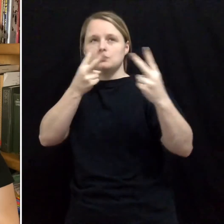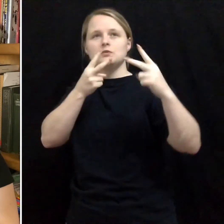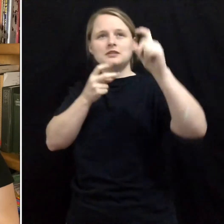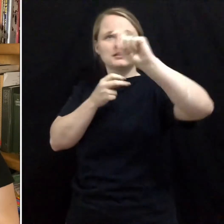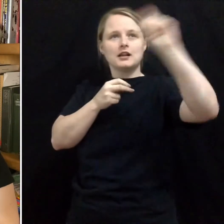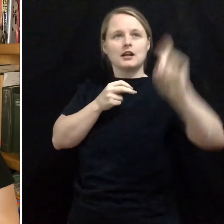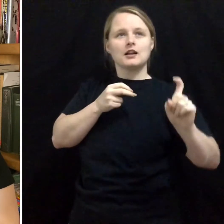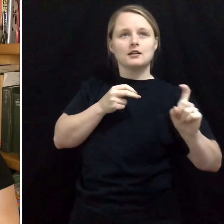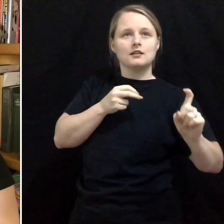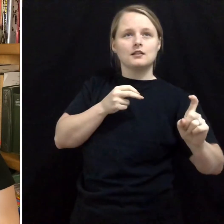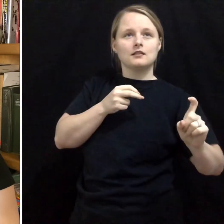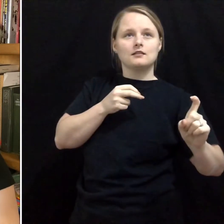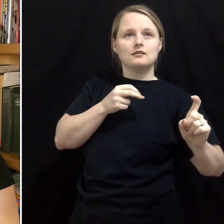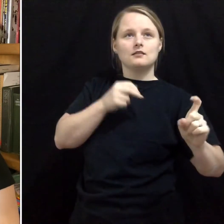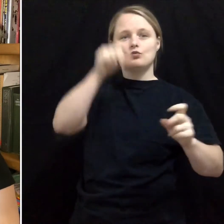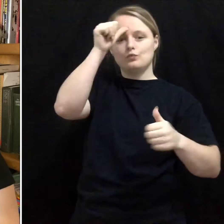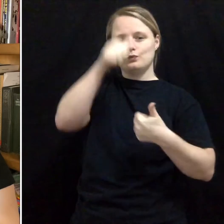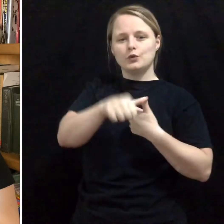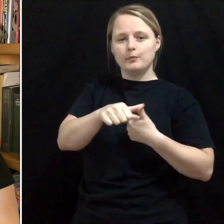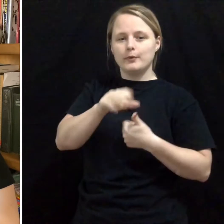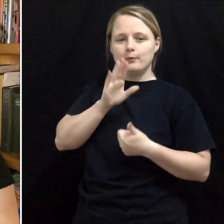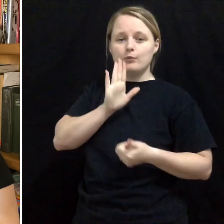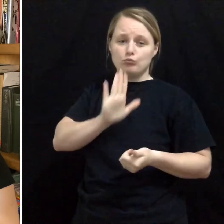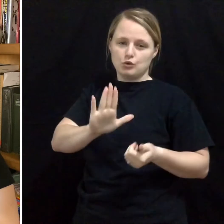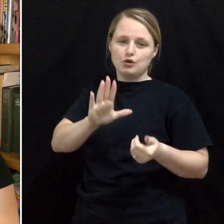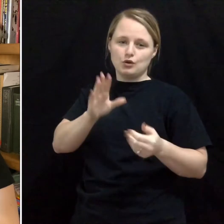Rose and her song.